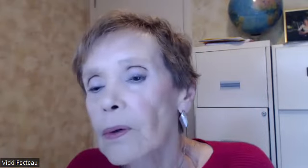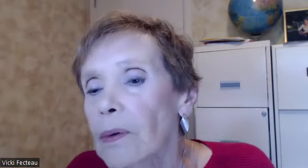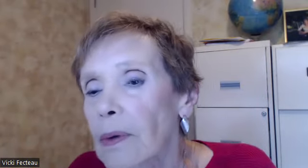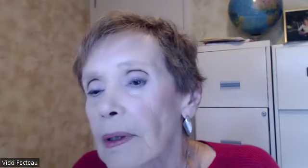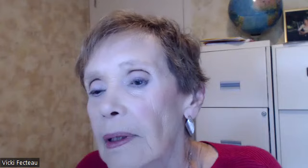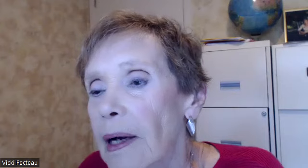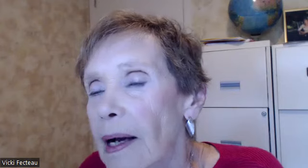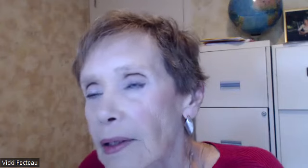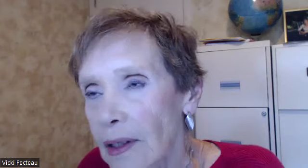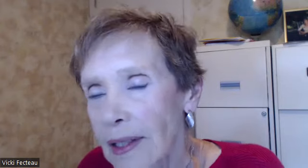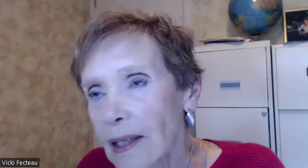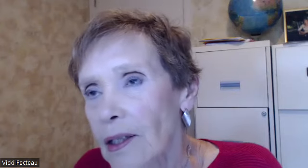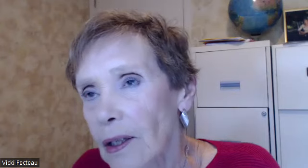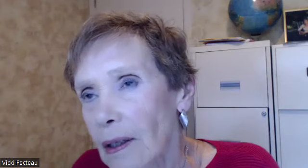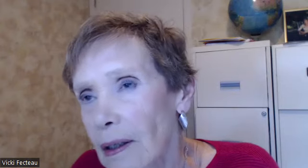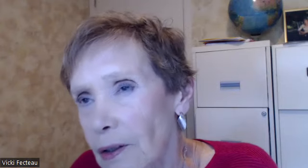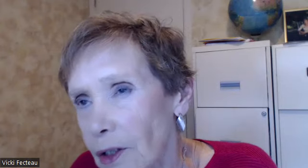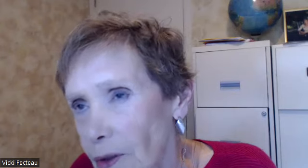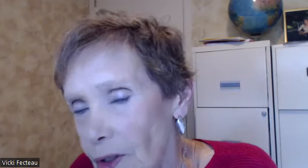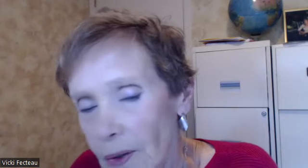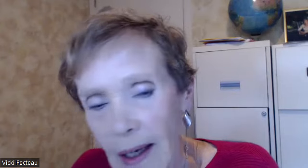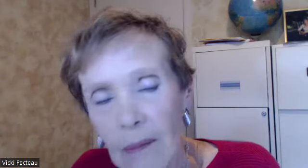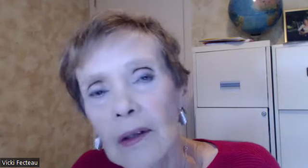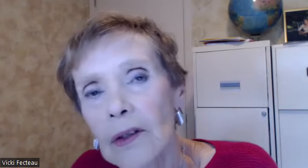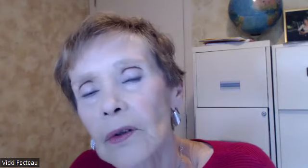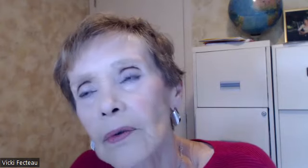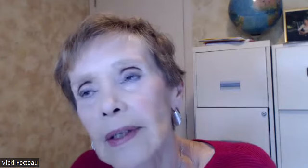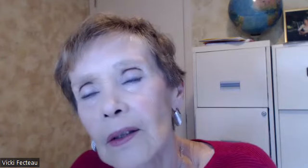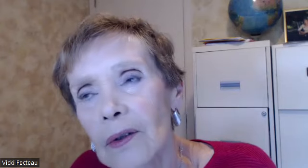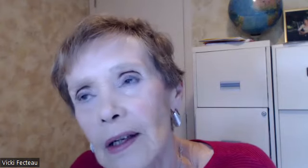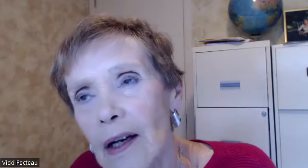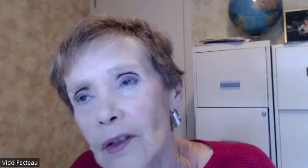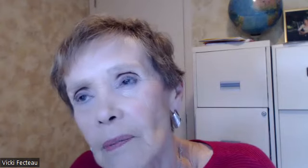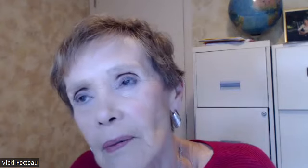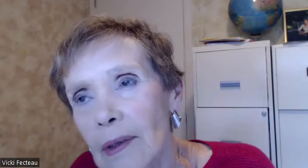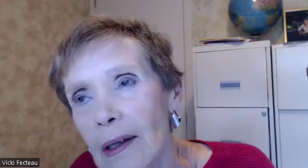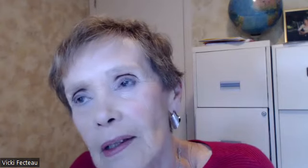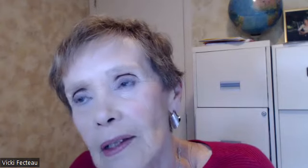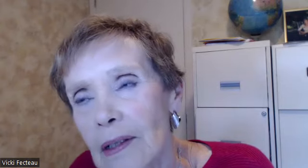So as I said, to use two-hand manual, you really only have to memorize the